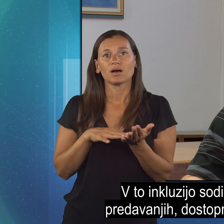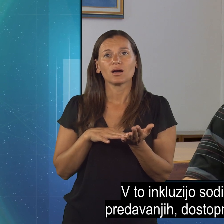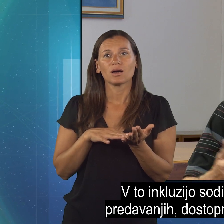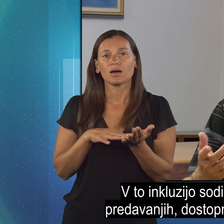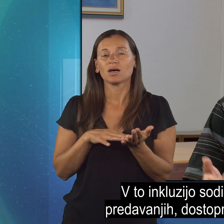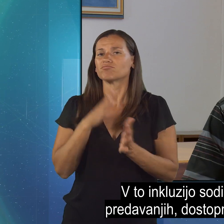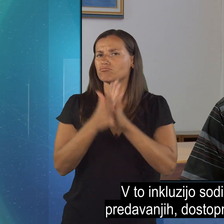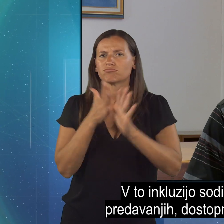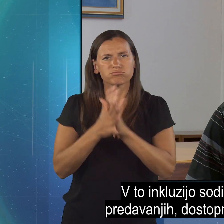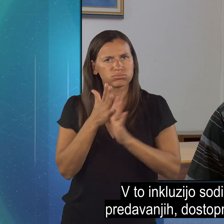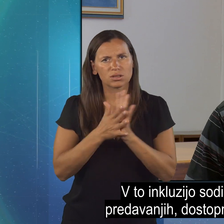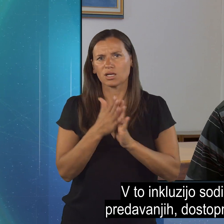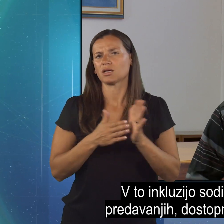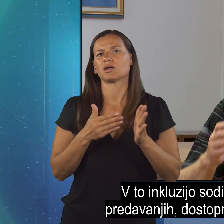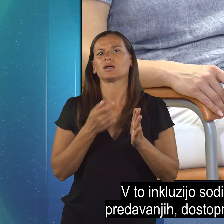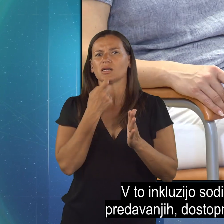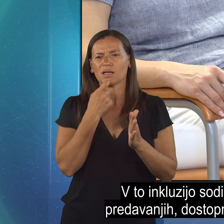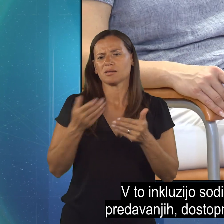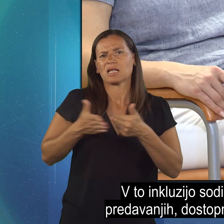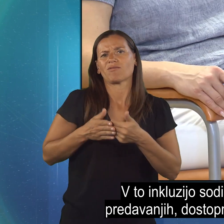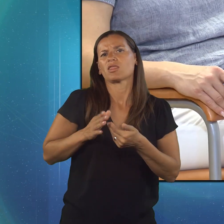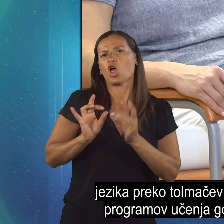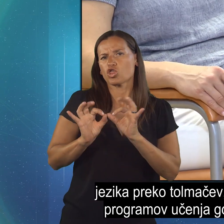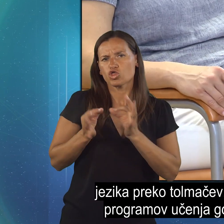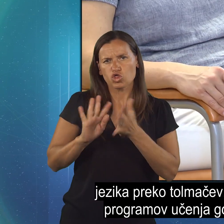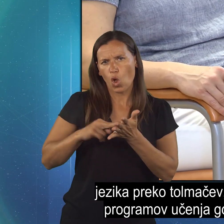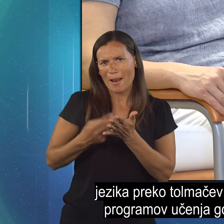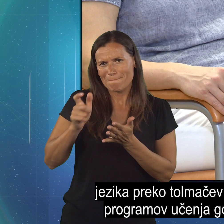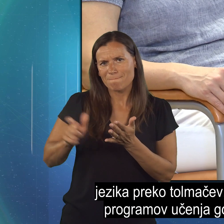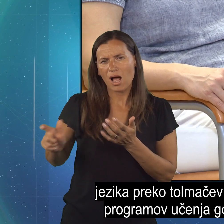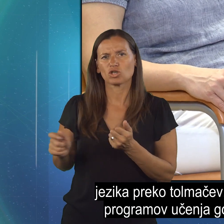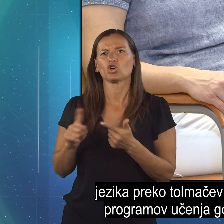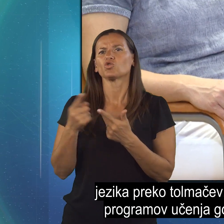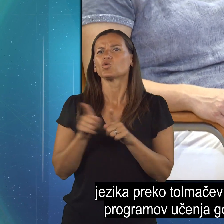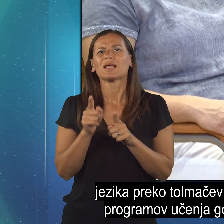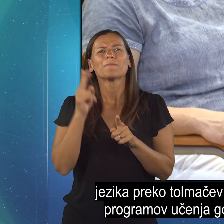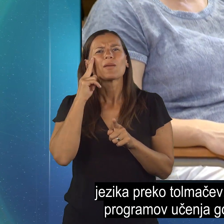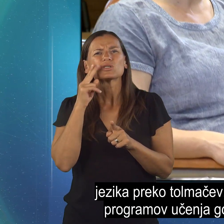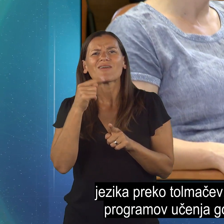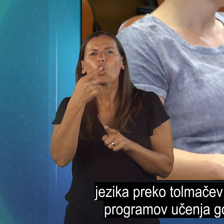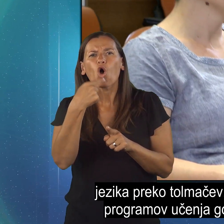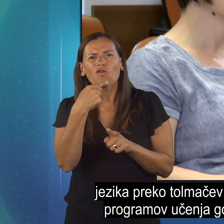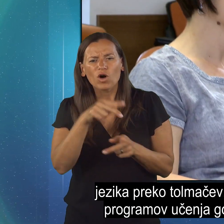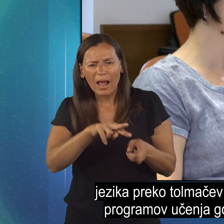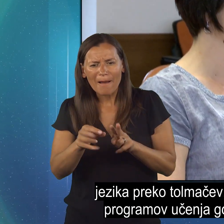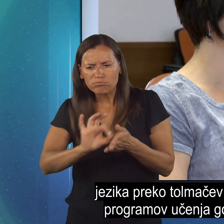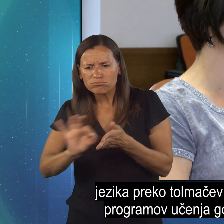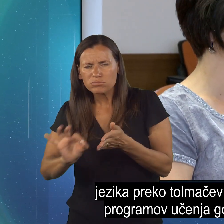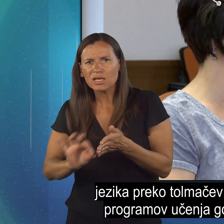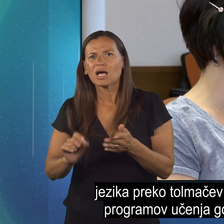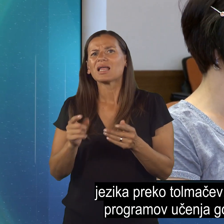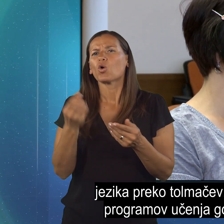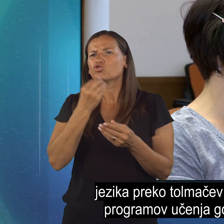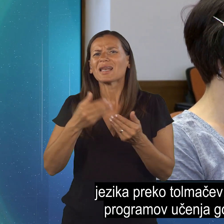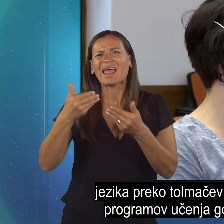note-taking for classrooms, means sign language accessibility for interpreters, means speech recognition programs